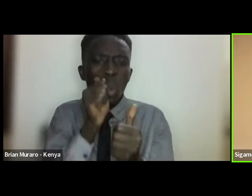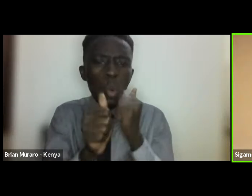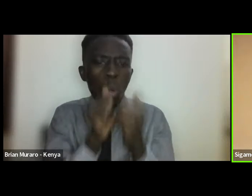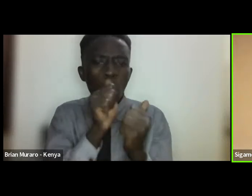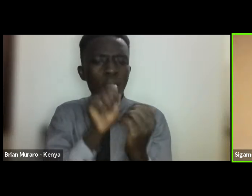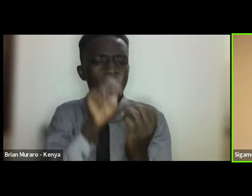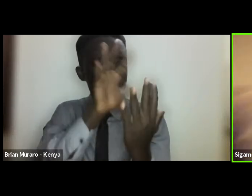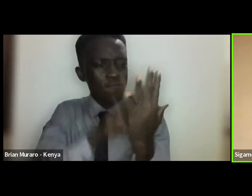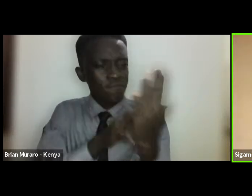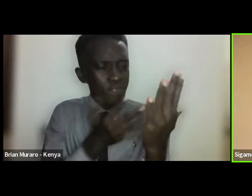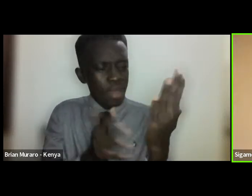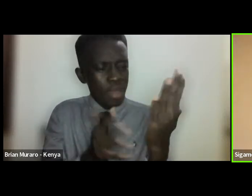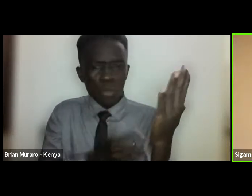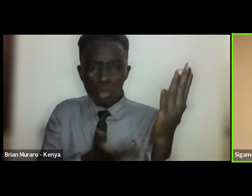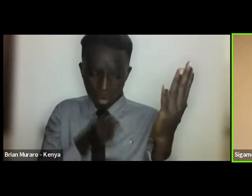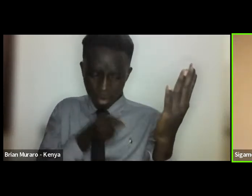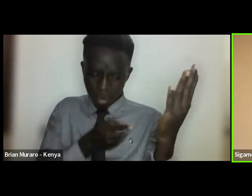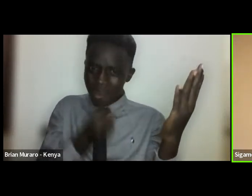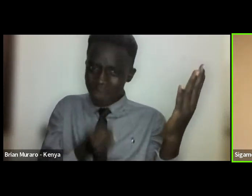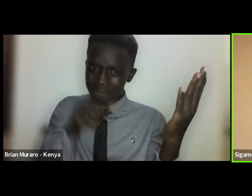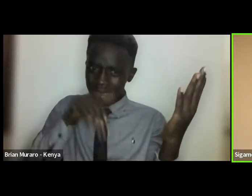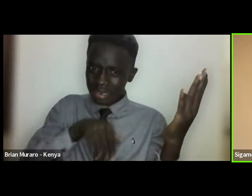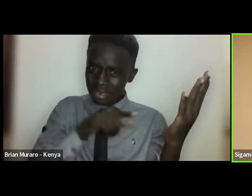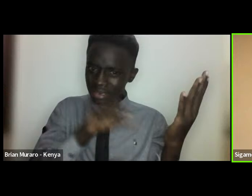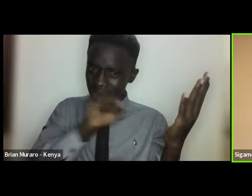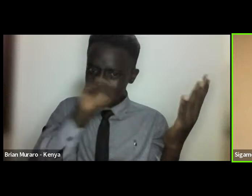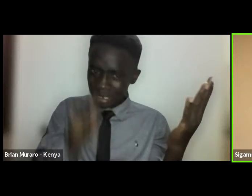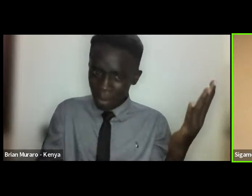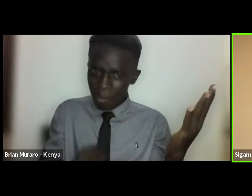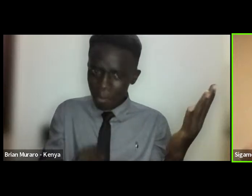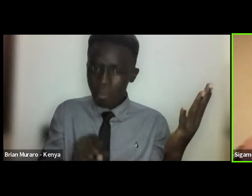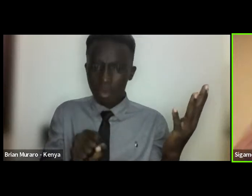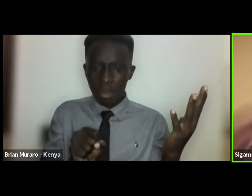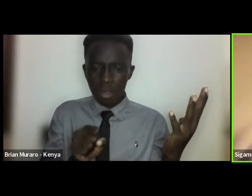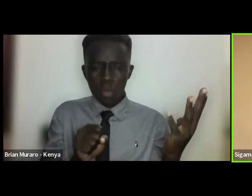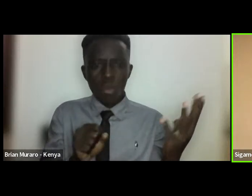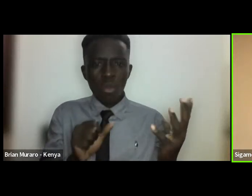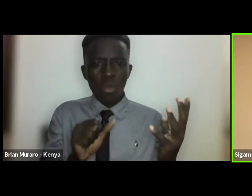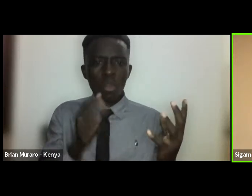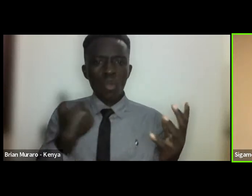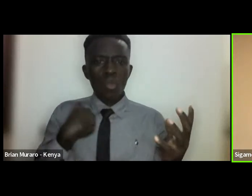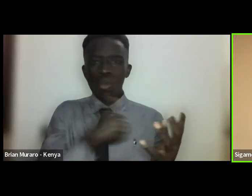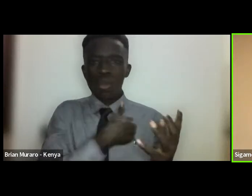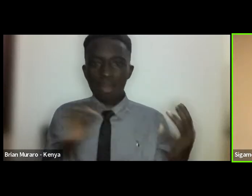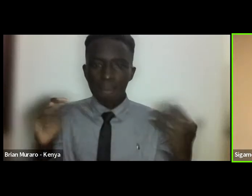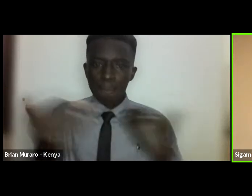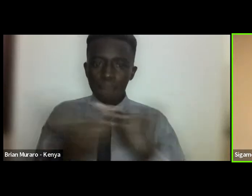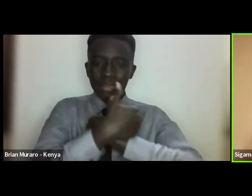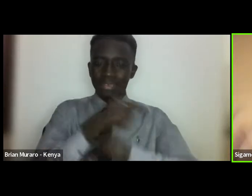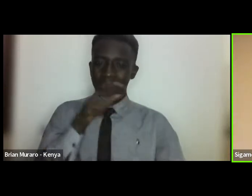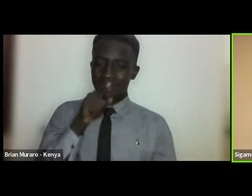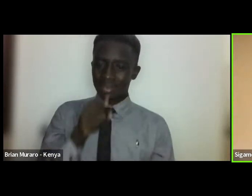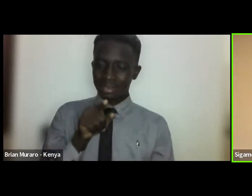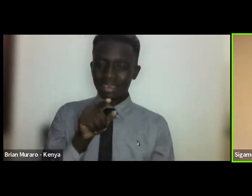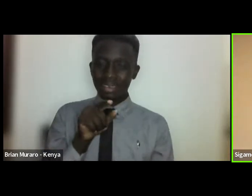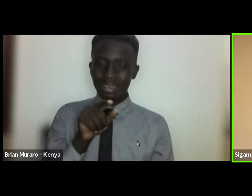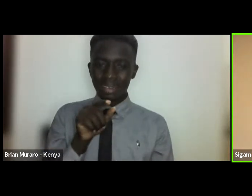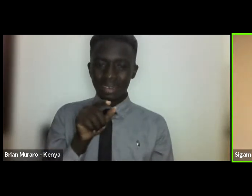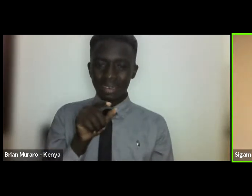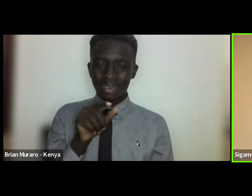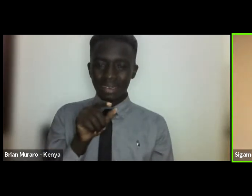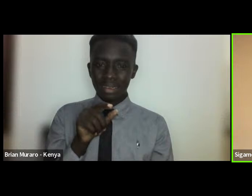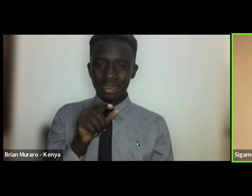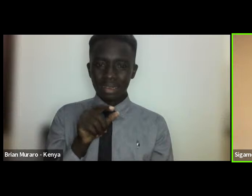system to embrace inclusive education? Because it's very easy to romanticize the notion of